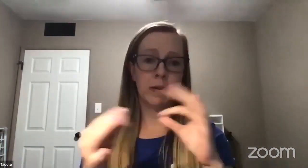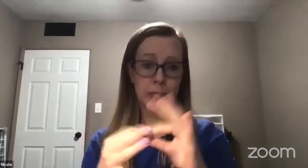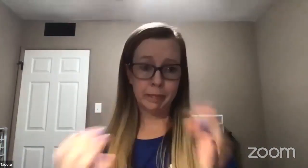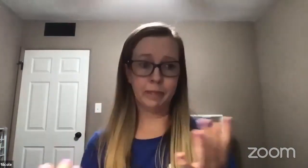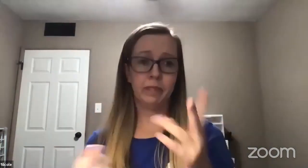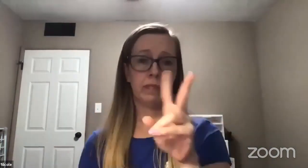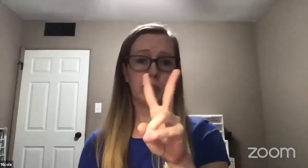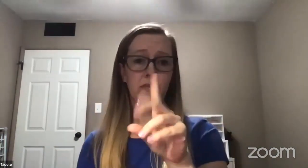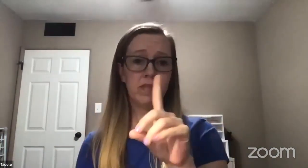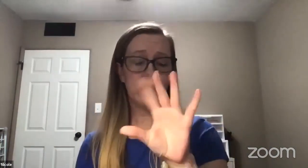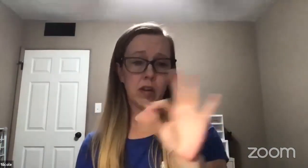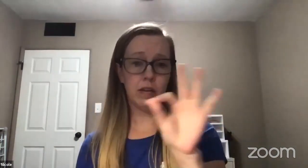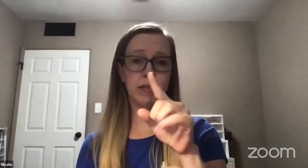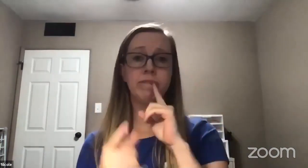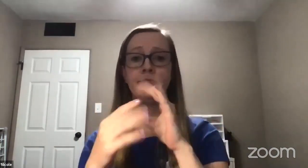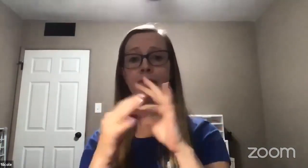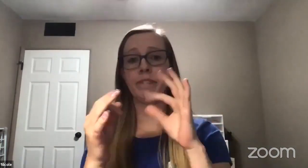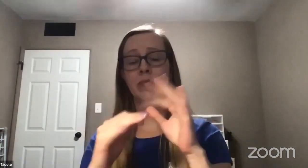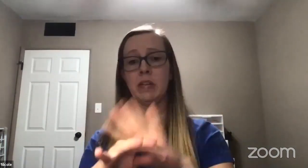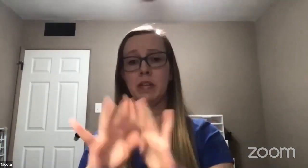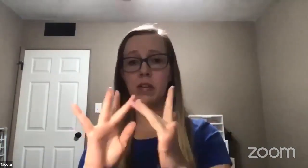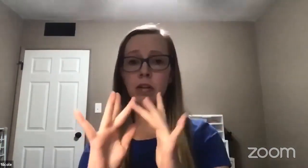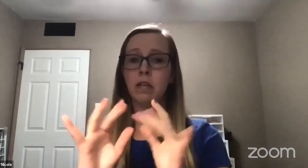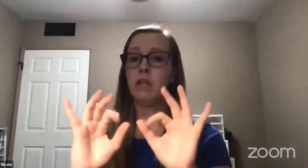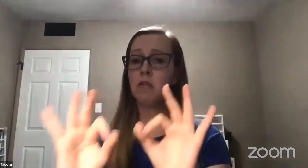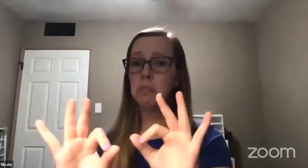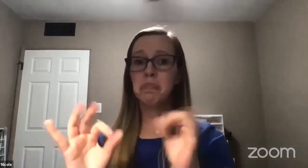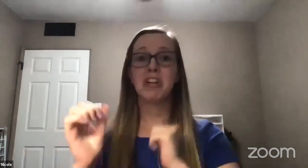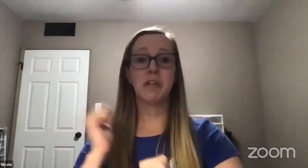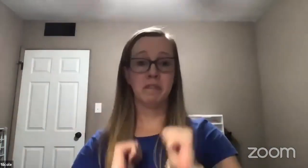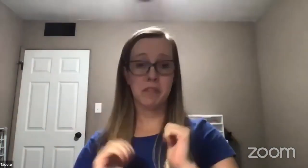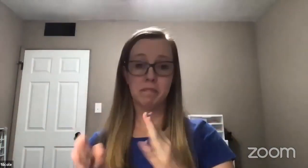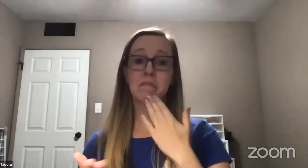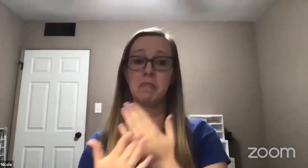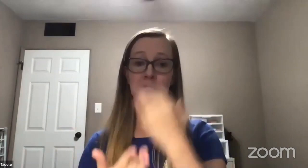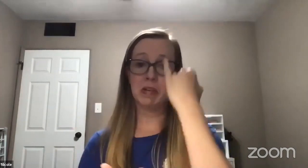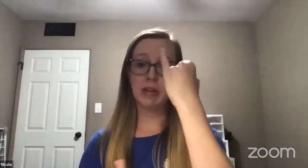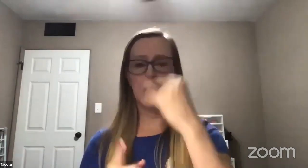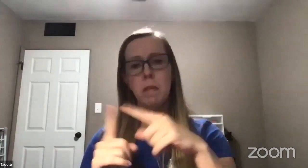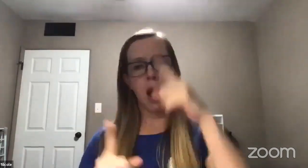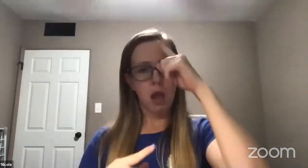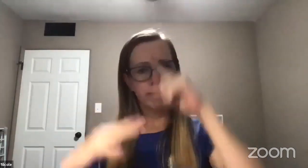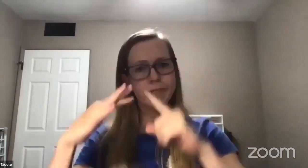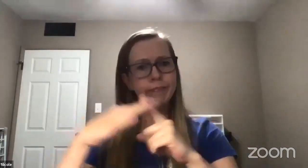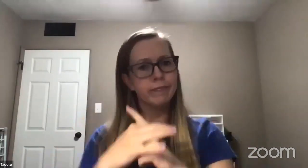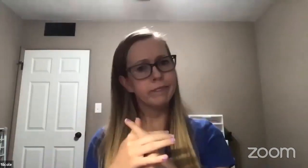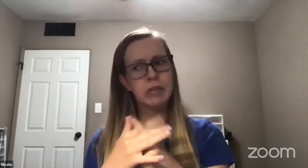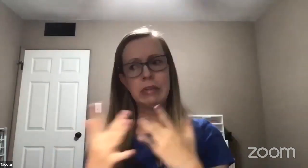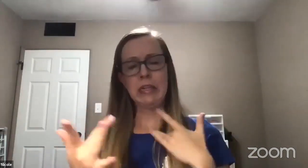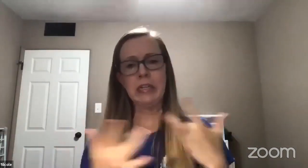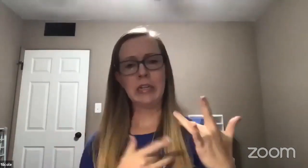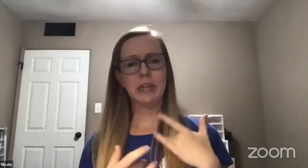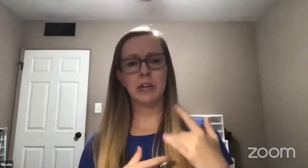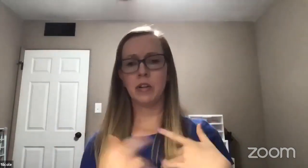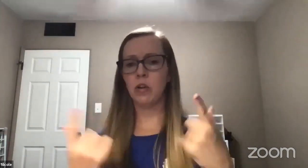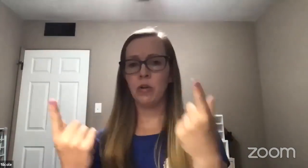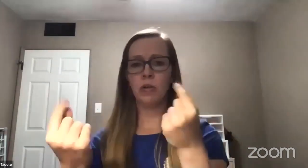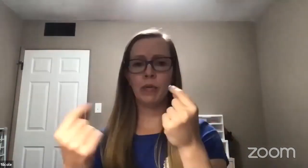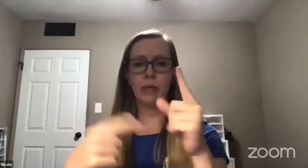a professional manner. Also about VDF, having it online sounds great, having performers sounds great, but I also